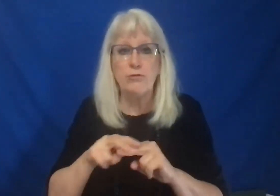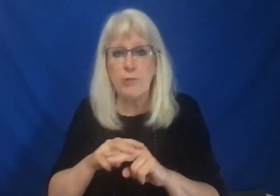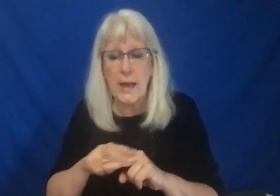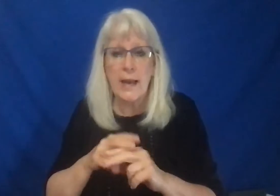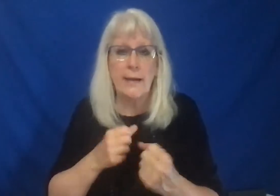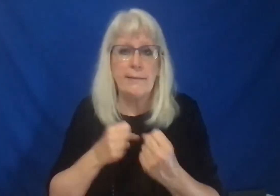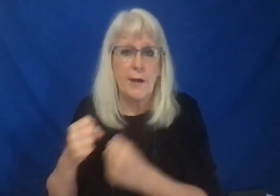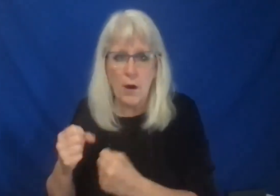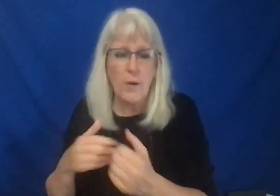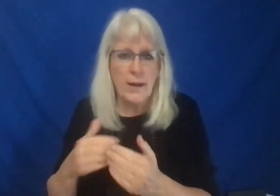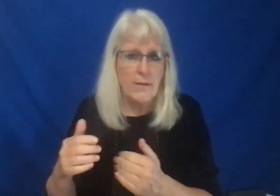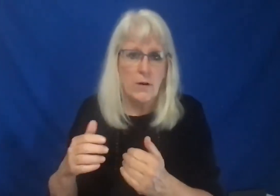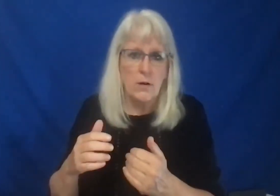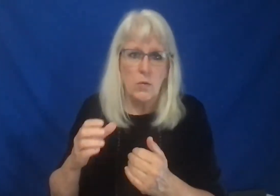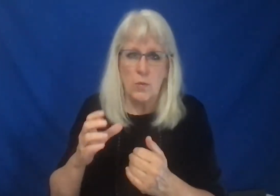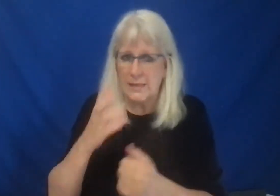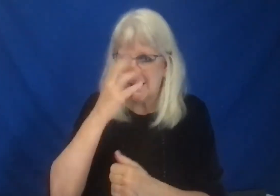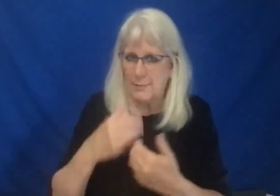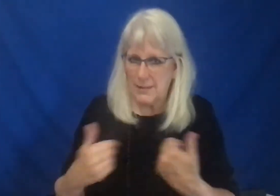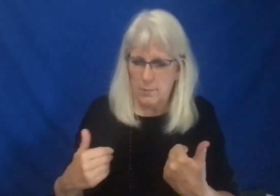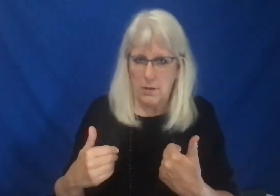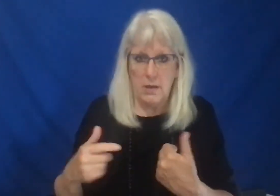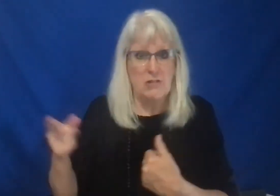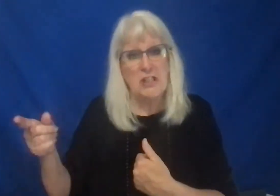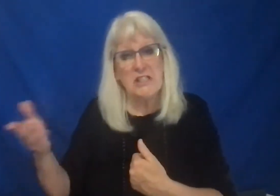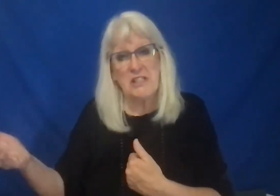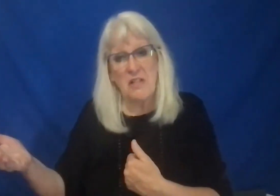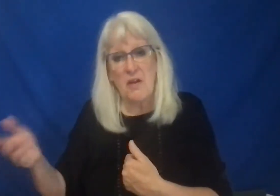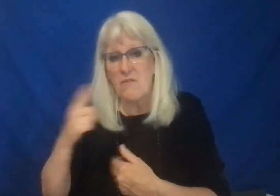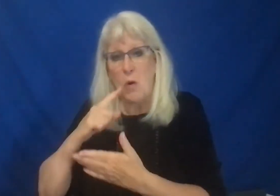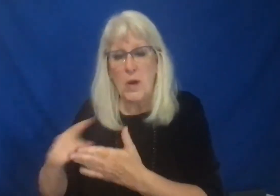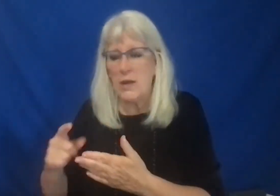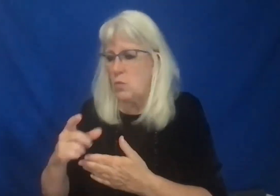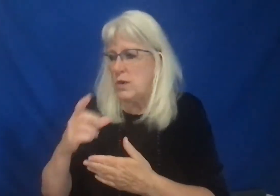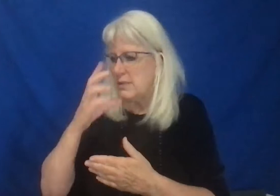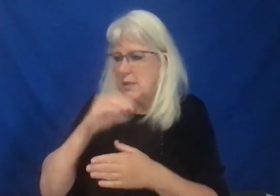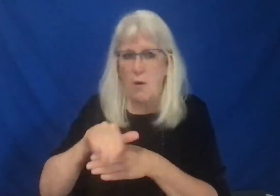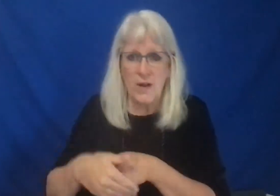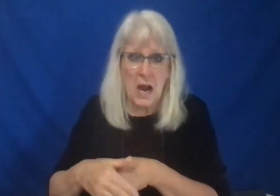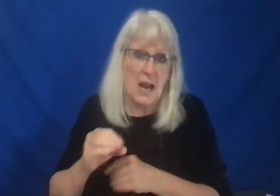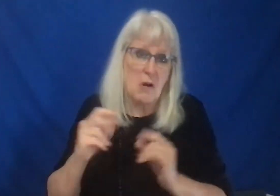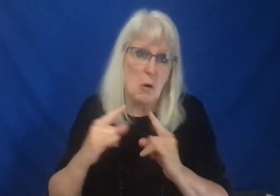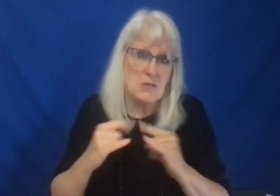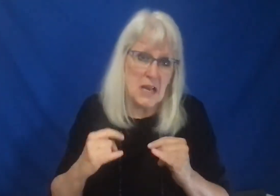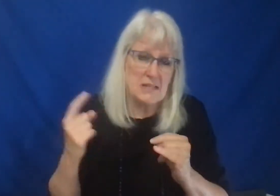stay the entire time. You know, if she's there for a week, we might stay overnight and have our own tent and that sort of thing. And then the same is